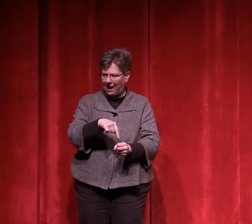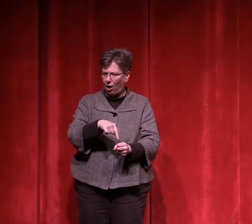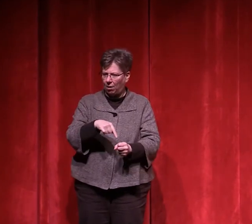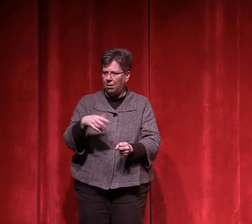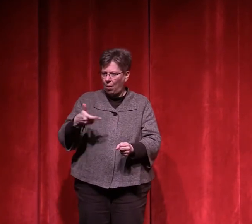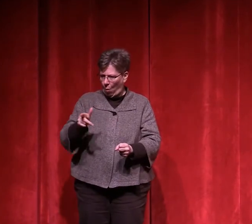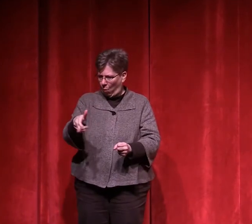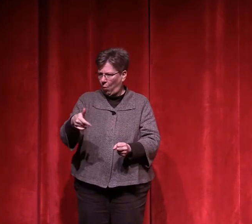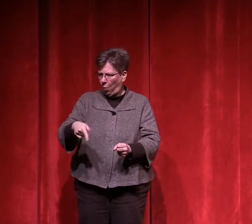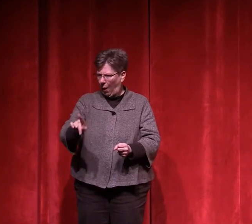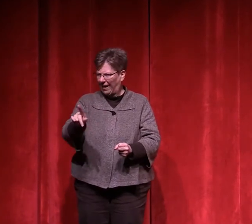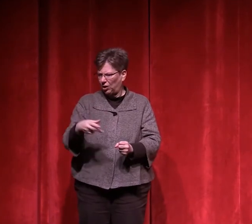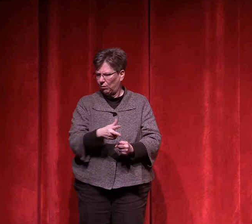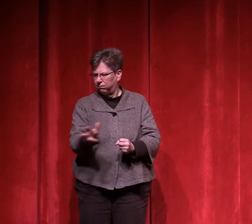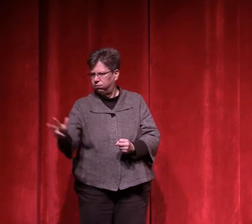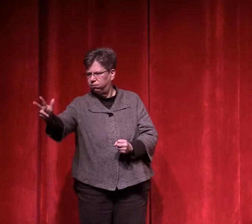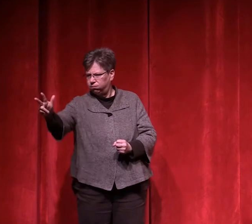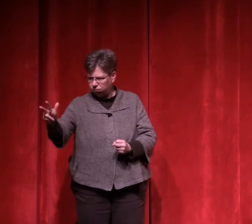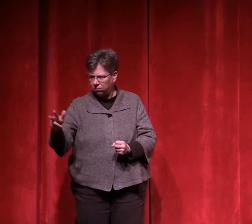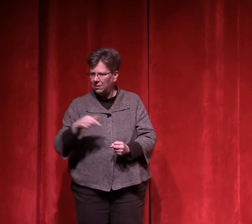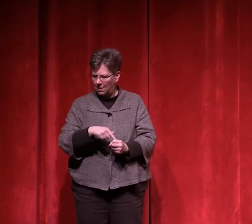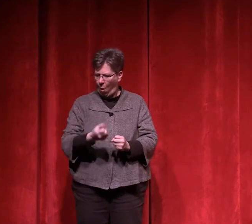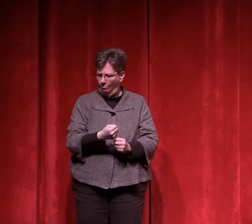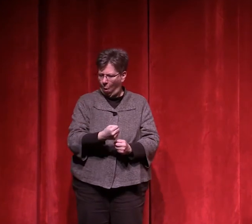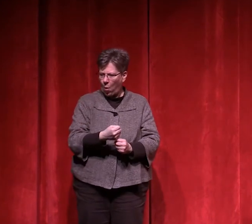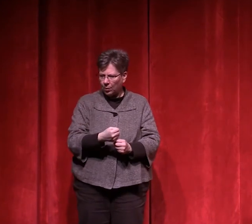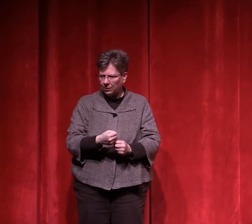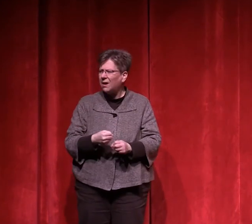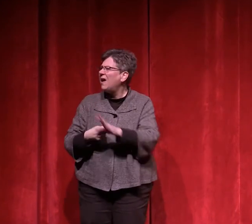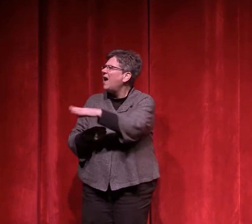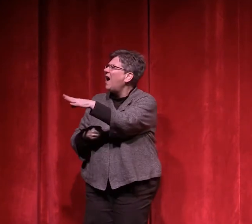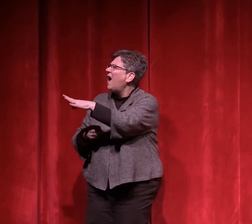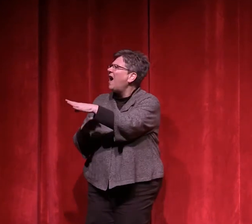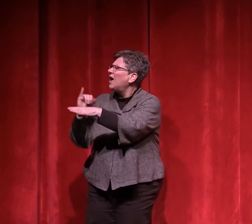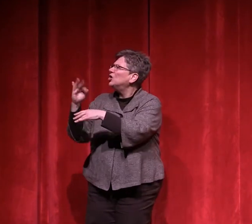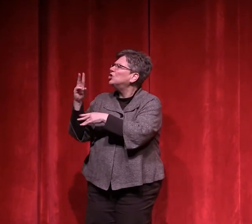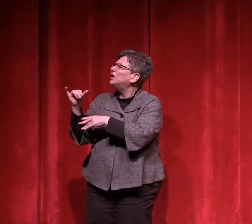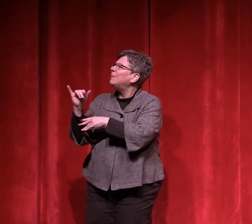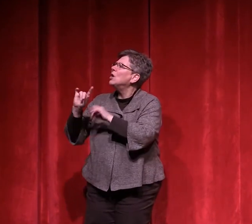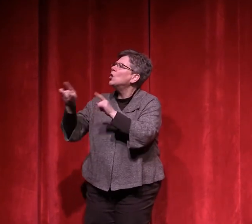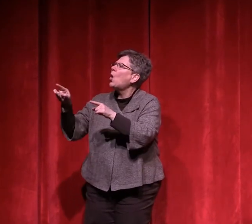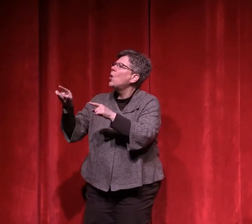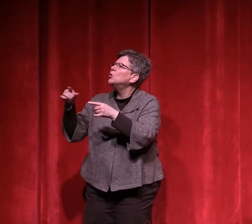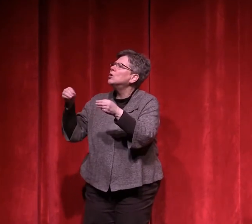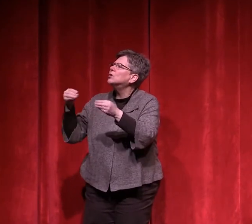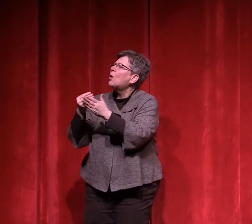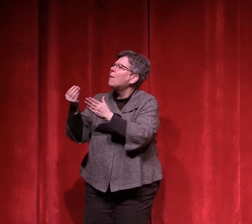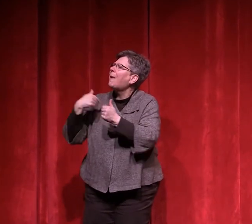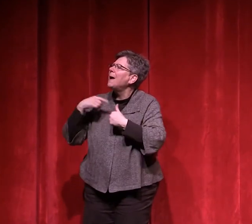Jimmy, you better go down to the hardware store and get me a lawn chair. Winter's coming. They're going to sell out.